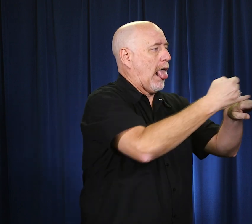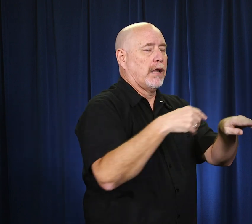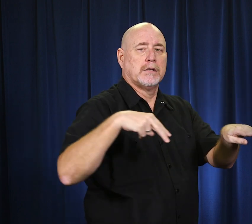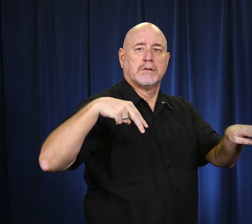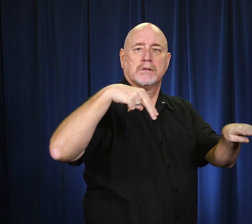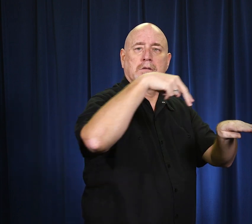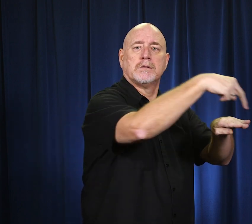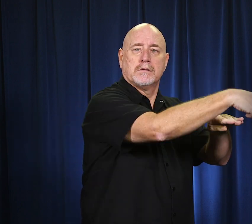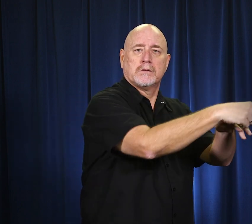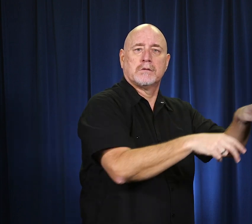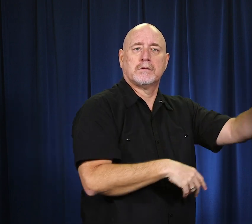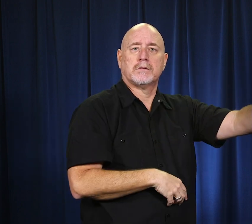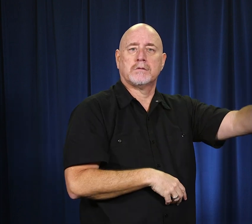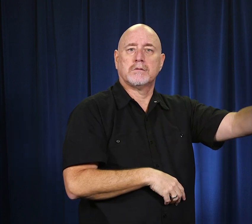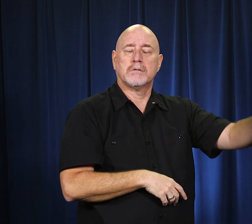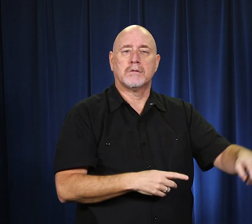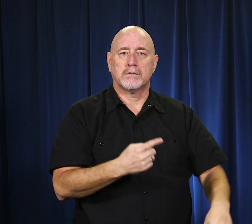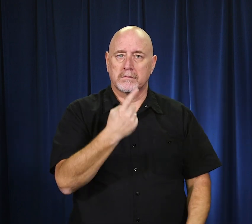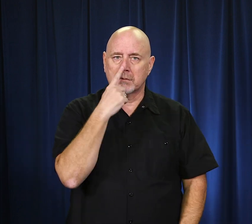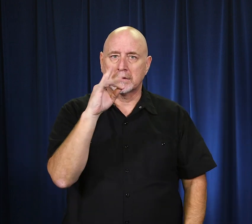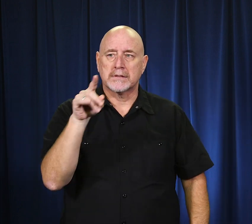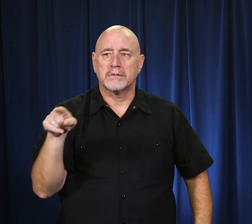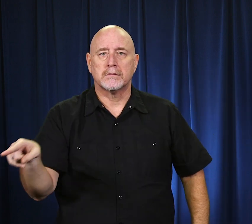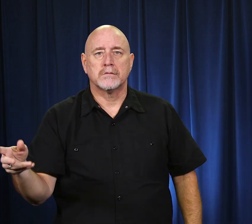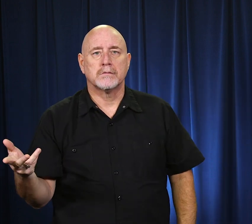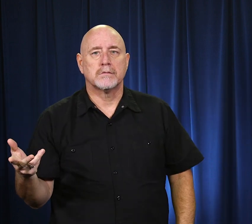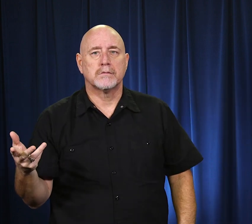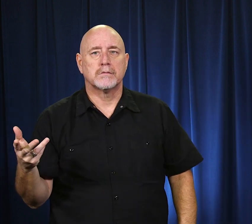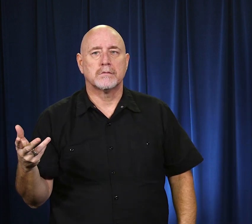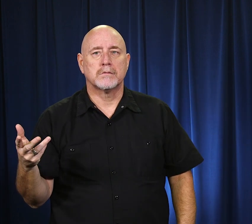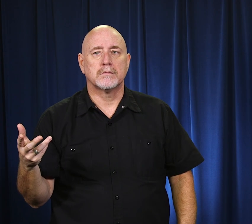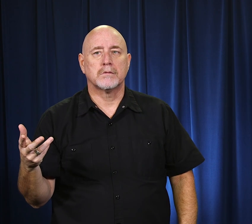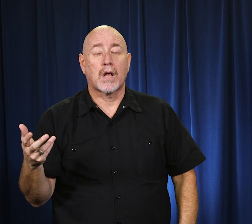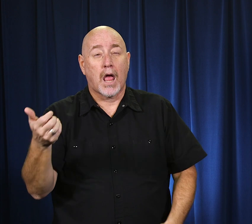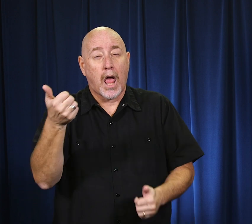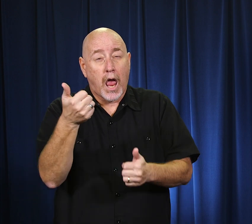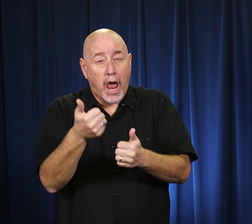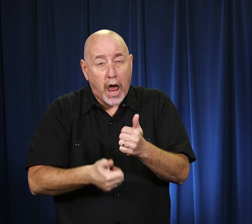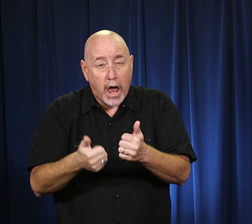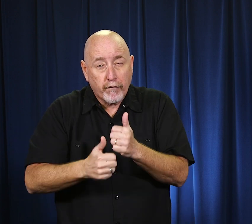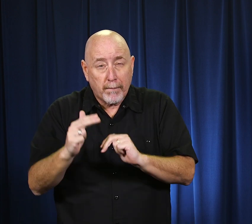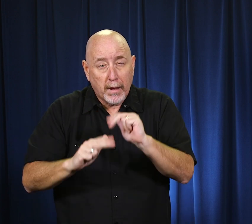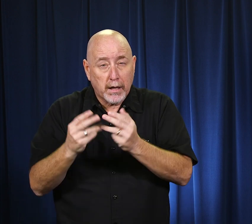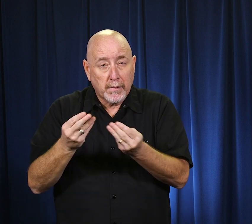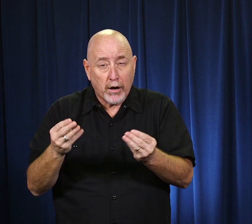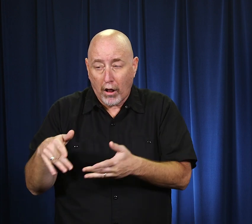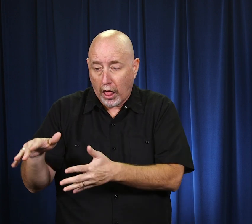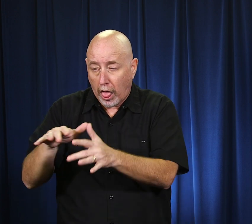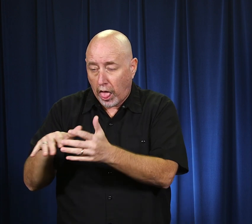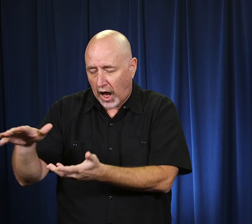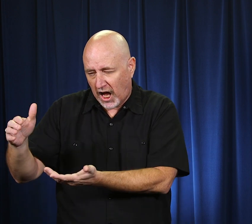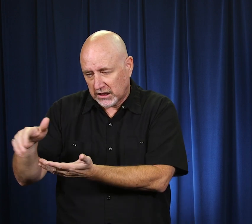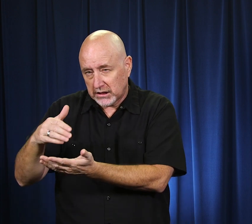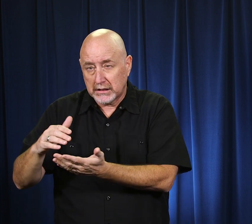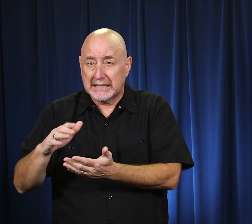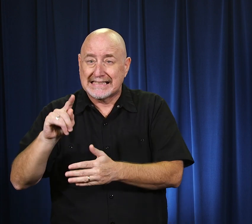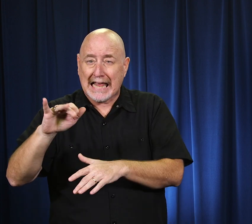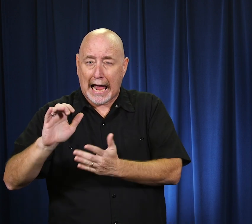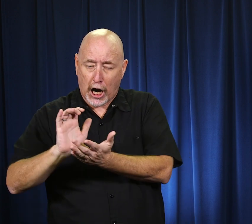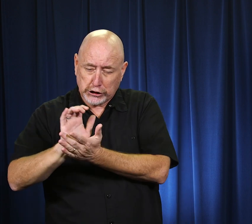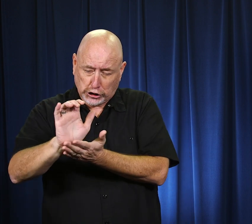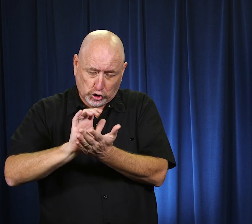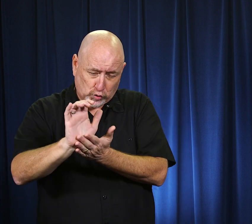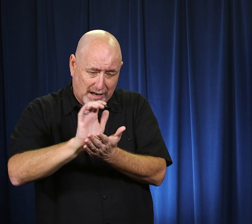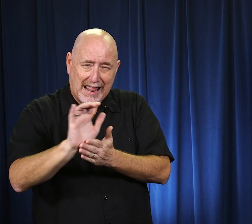bridge out to the island city of Tyre. And that's exactly what he did. Took every bit of building material,